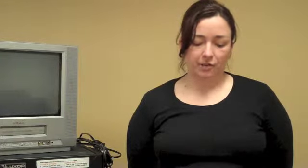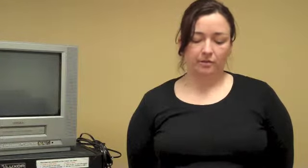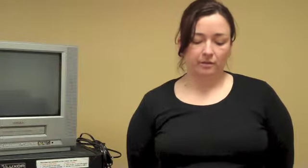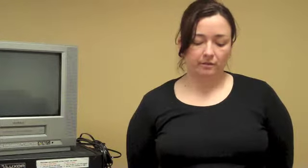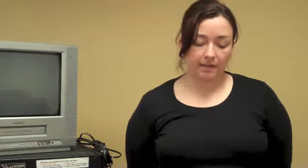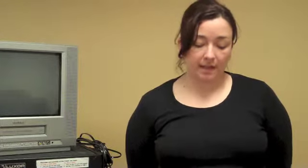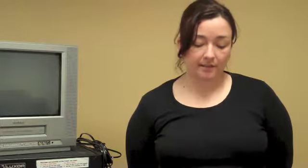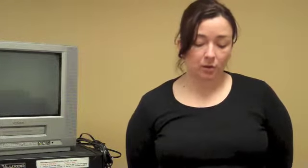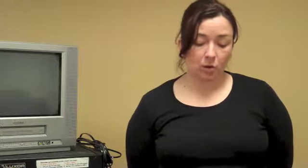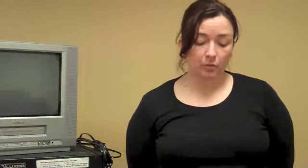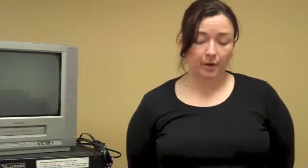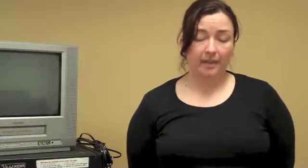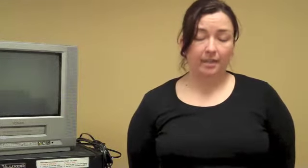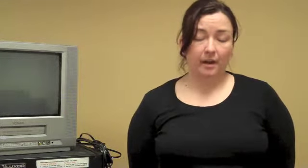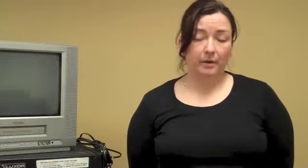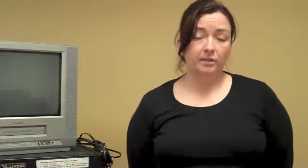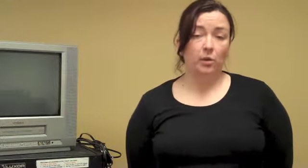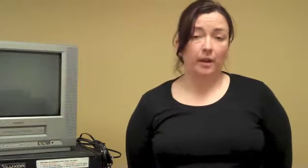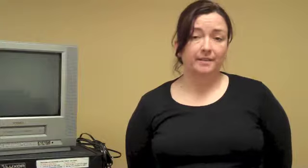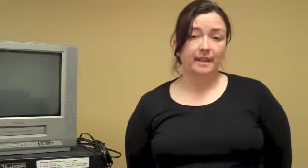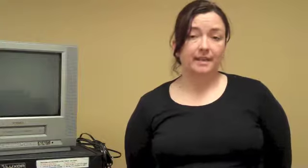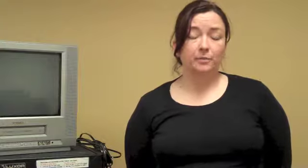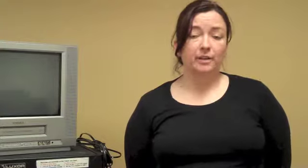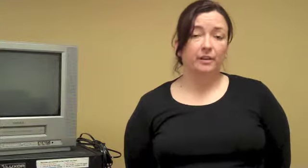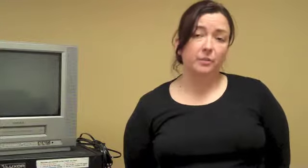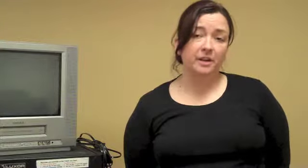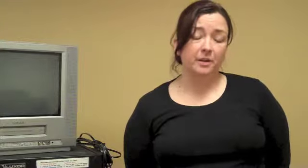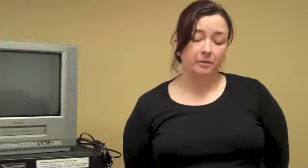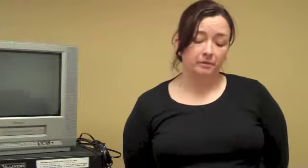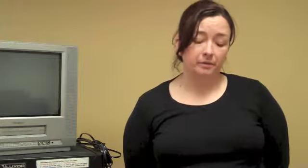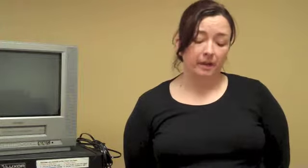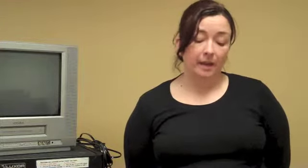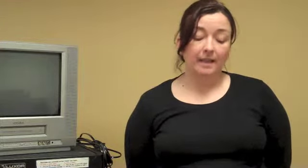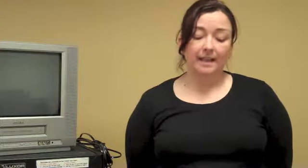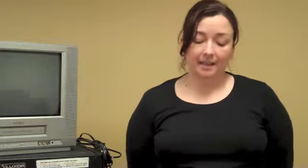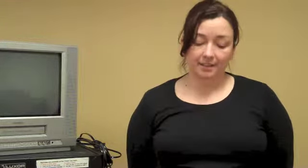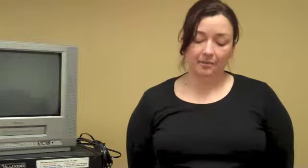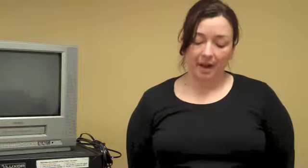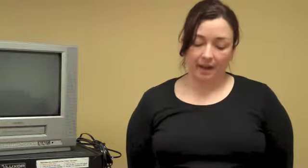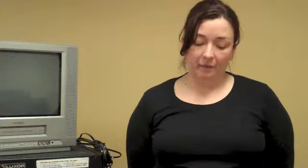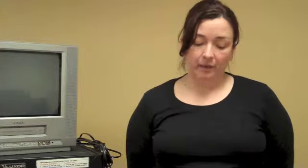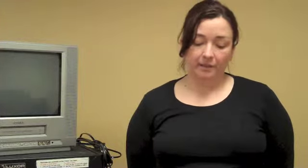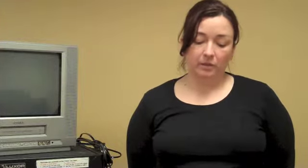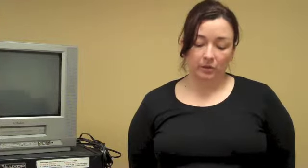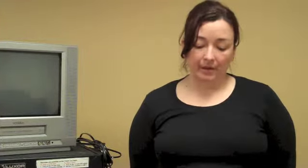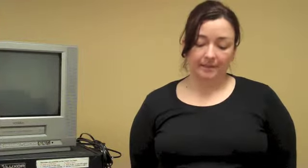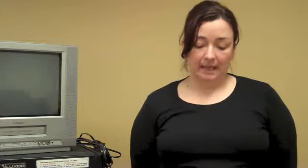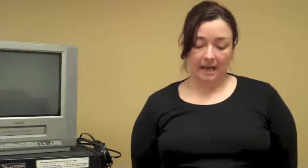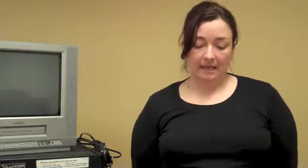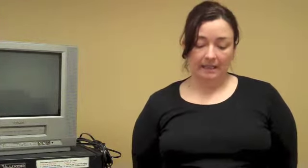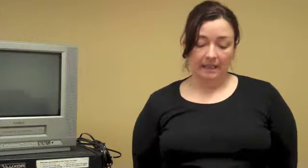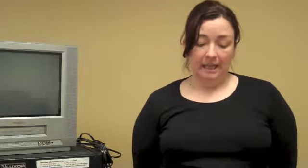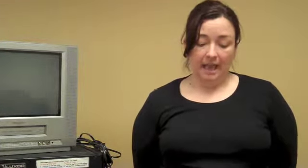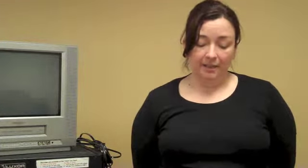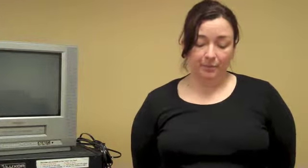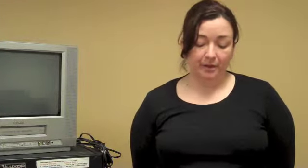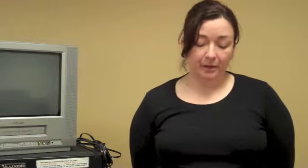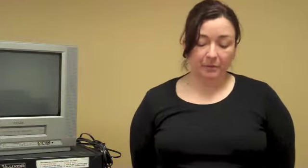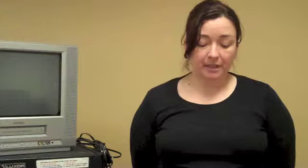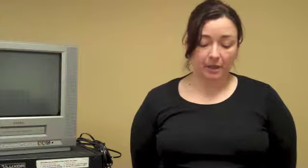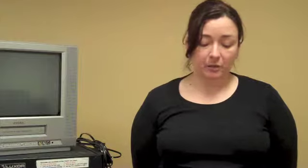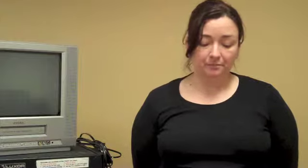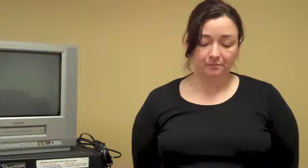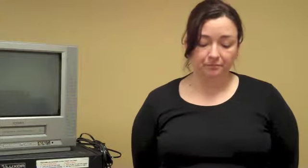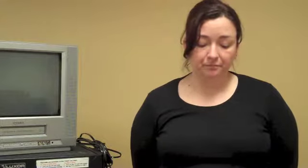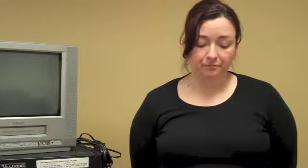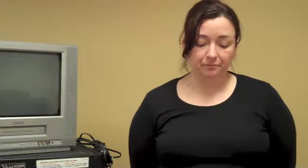Another student says, cold breath, when it's cold outside and you breathe on a window. Yes, you're right. When it's cold outside and you breathe